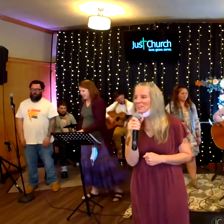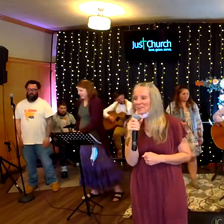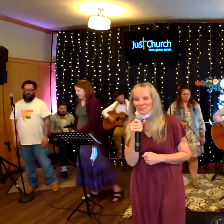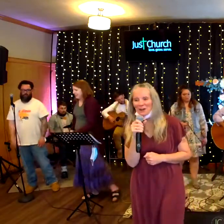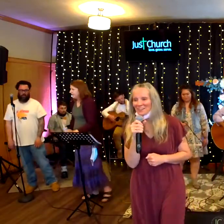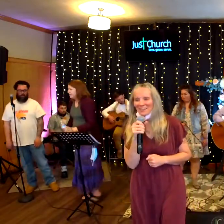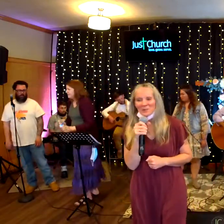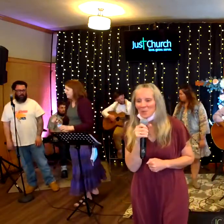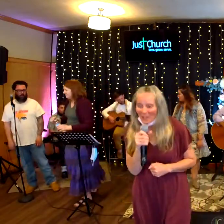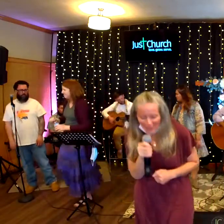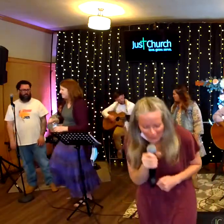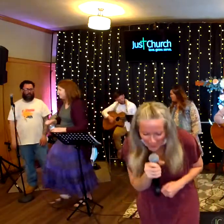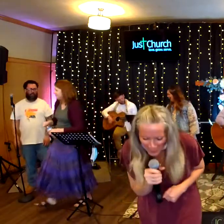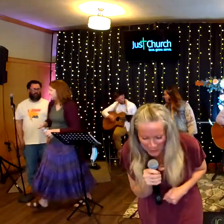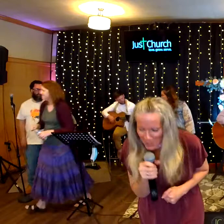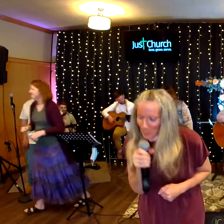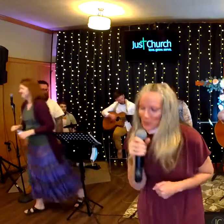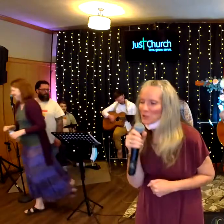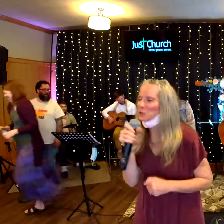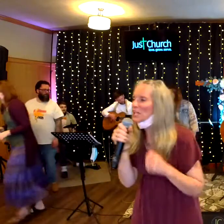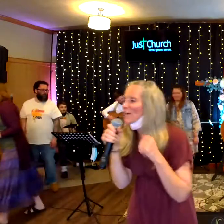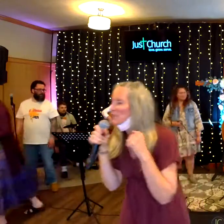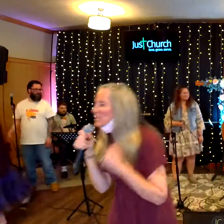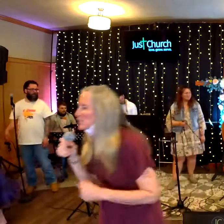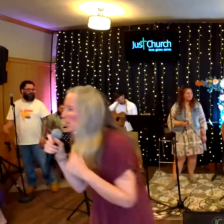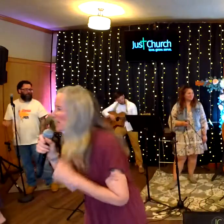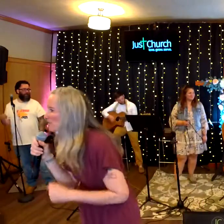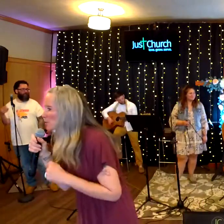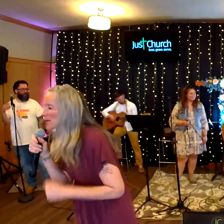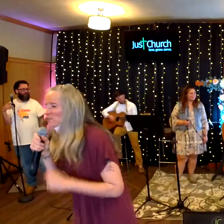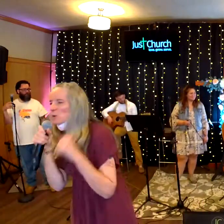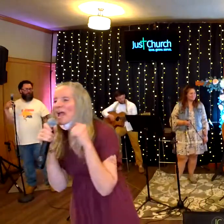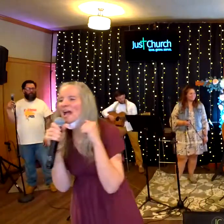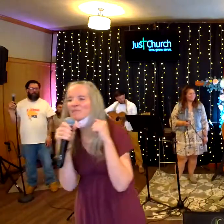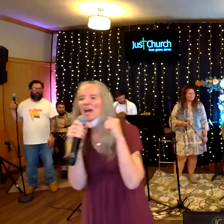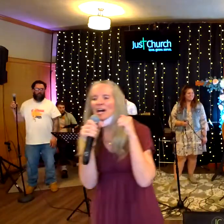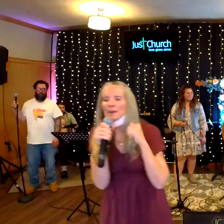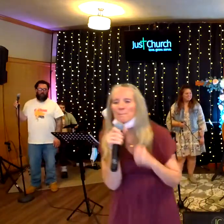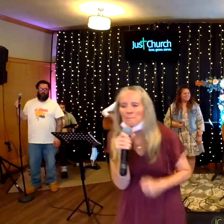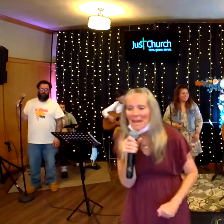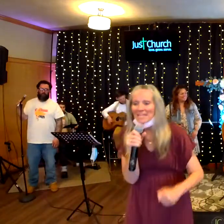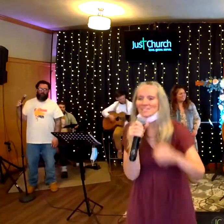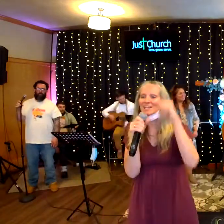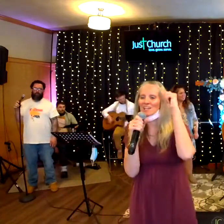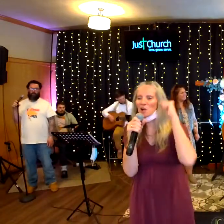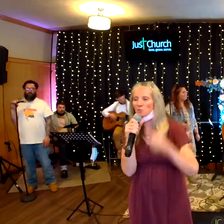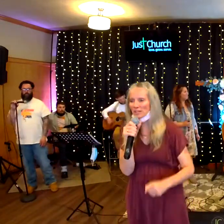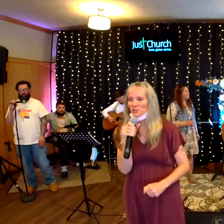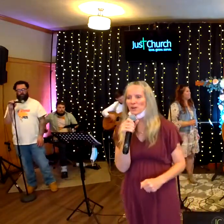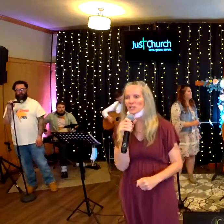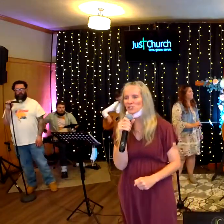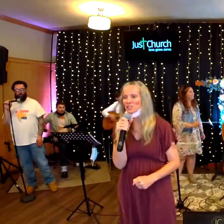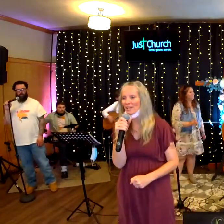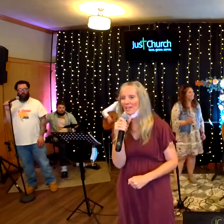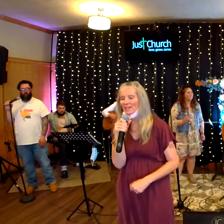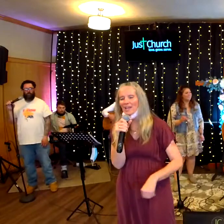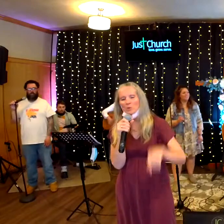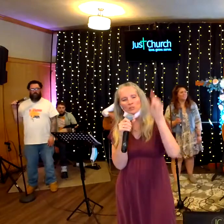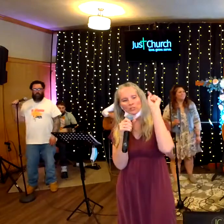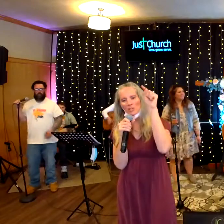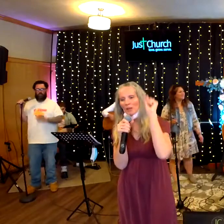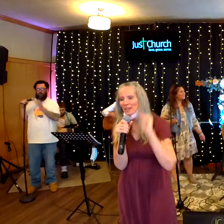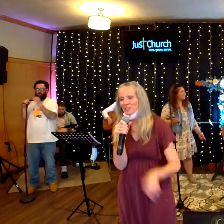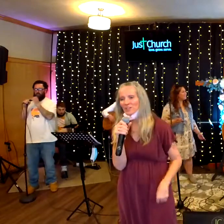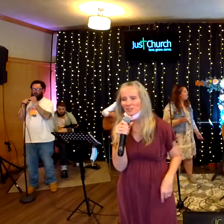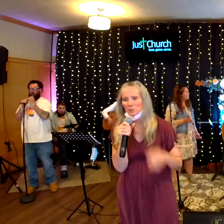is wonderful, wonderful to worship with you. Love each and every one of you. Have an amazing Resurrection Day.